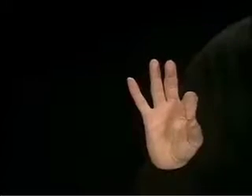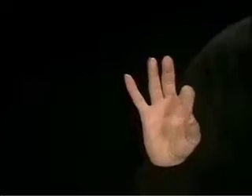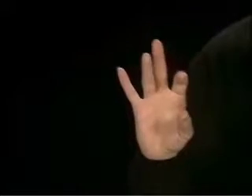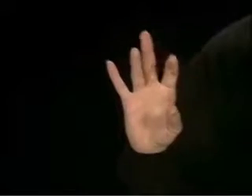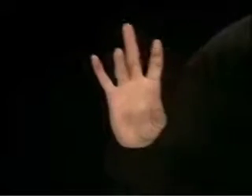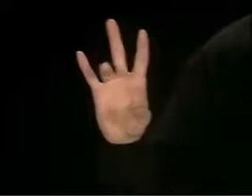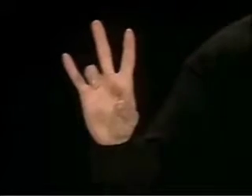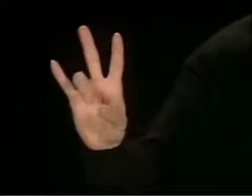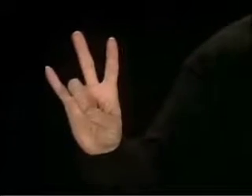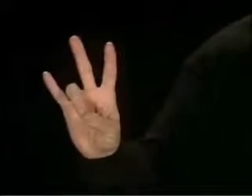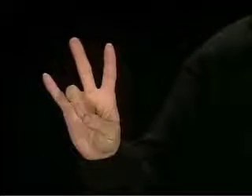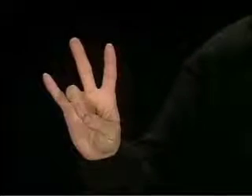97,